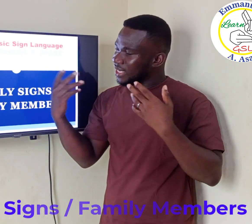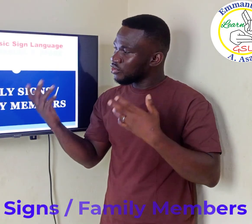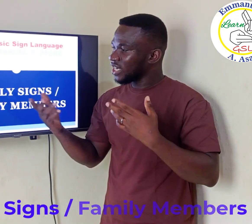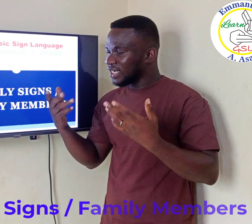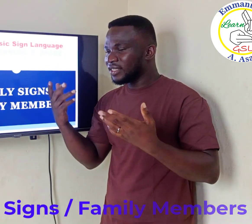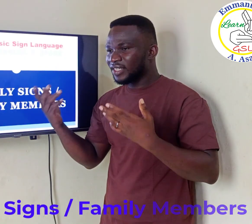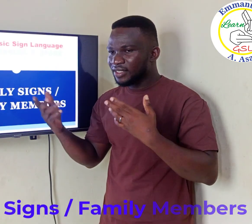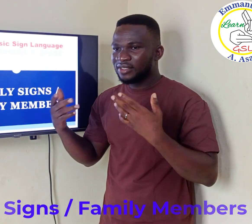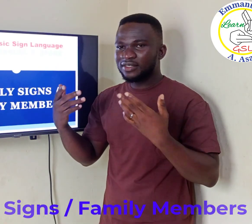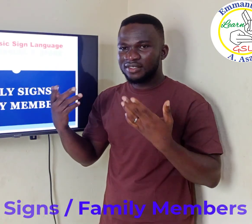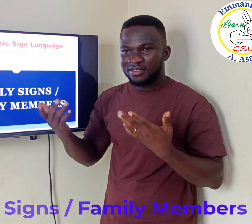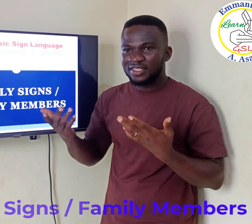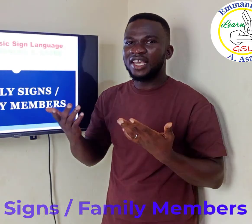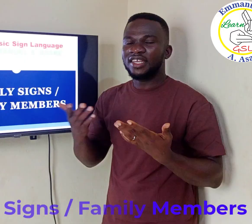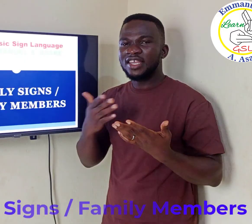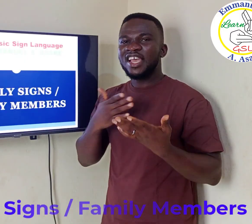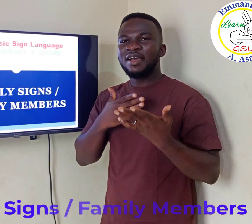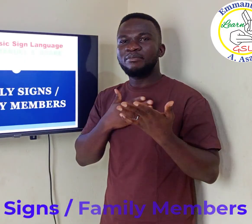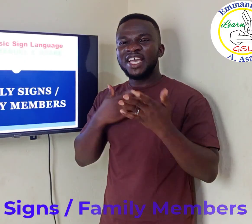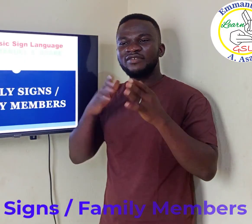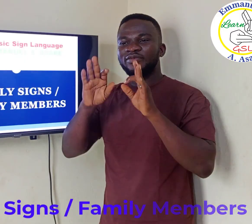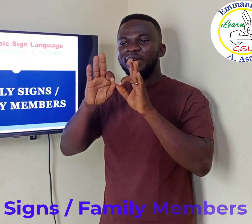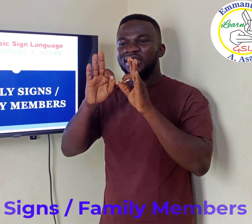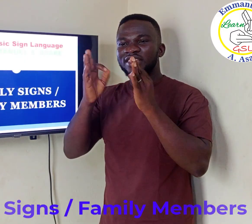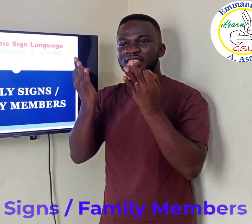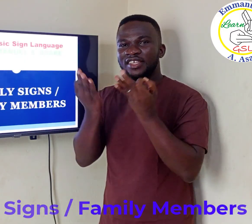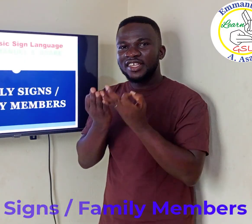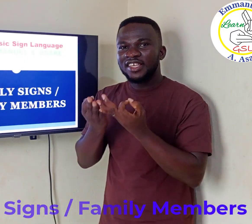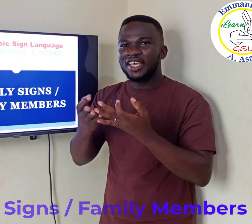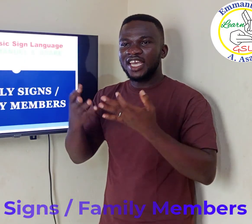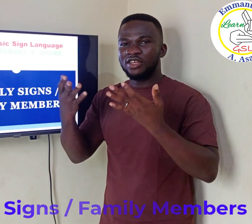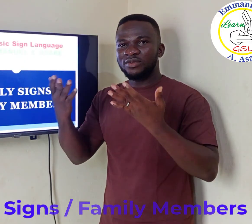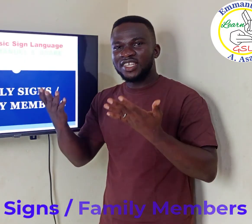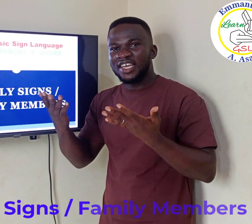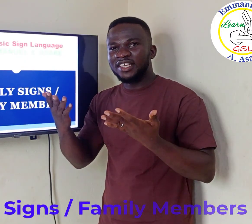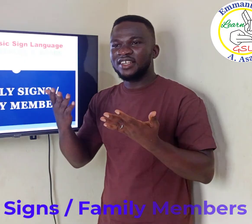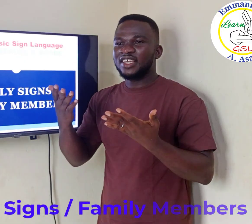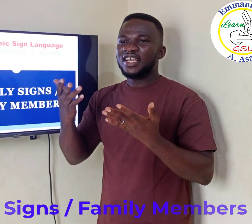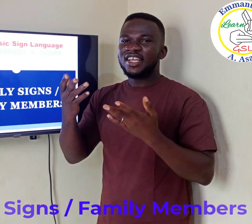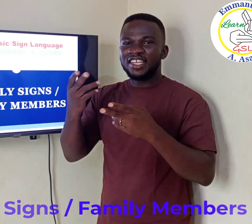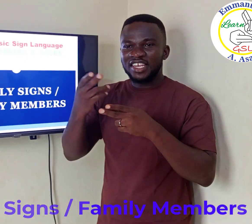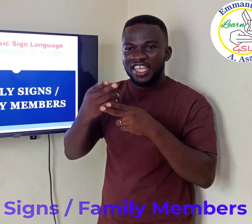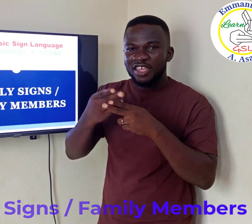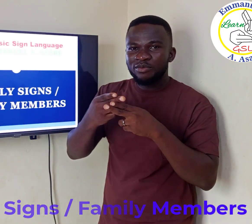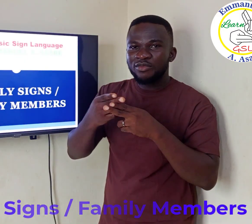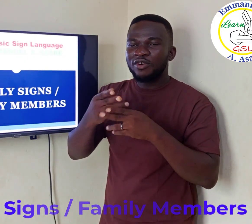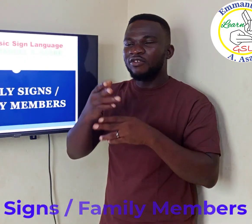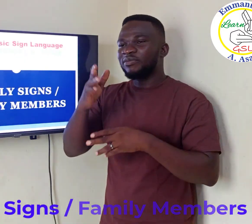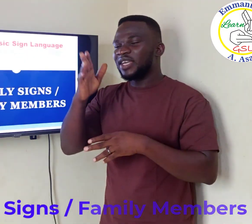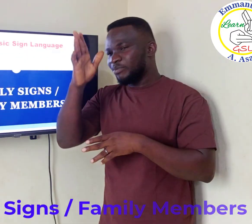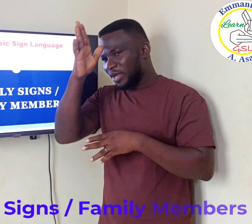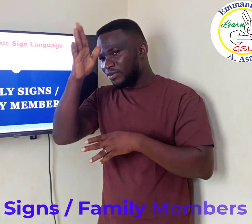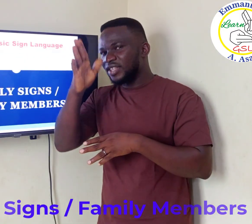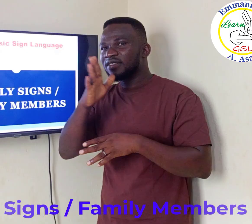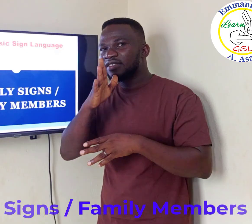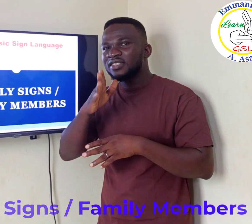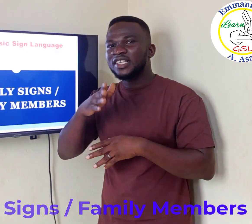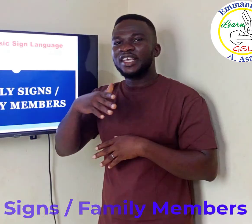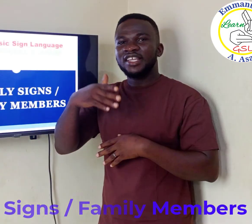you can just sign my family, and then you sign the name of my parents, then